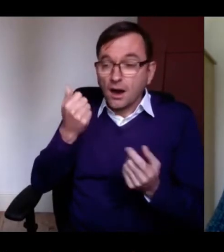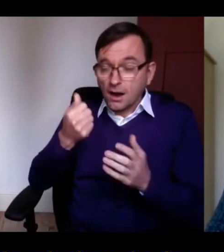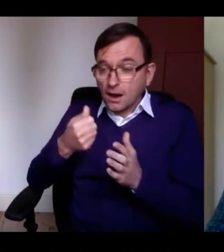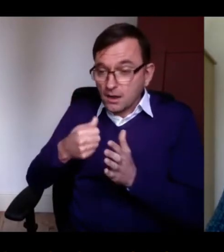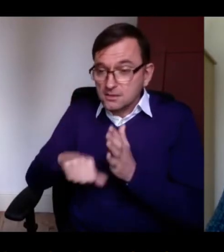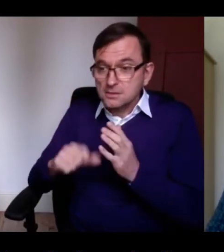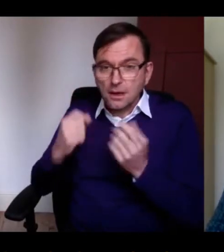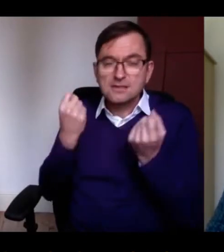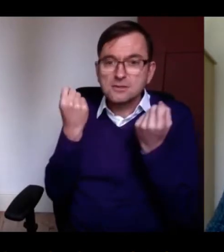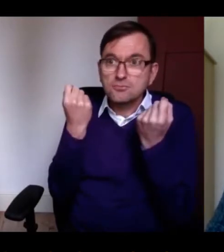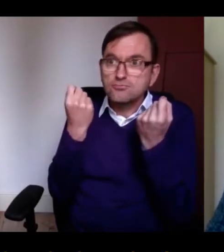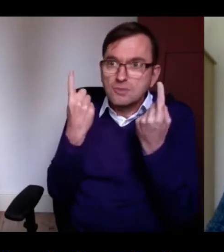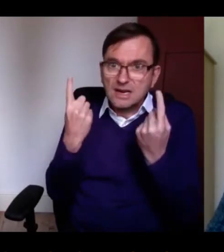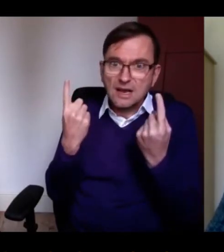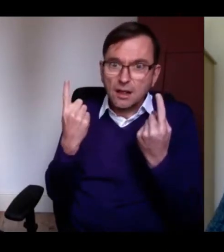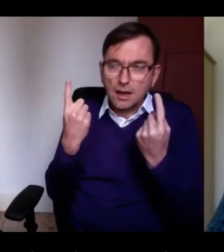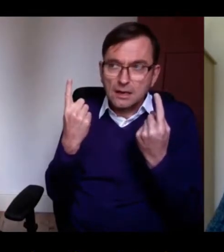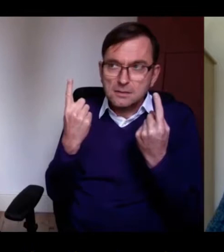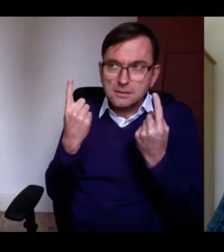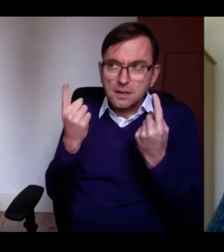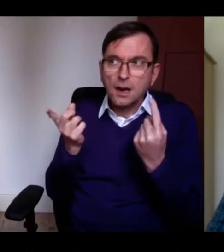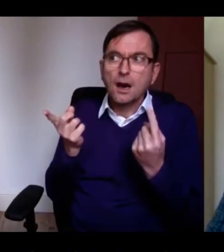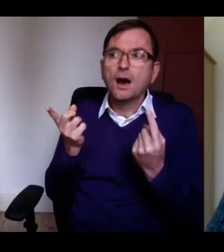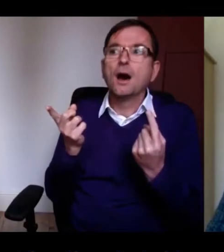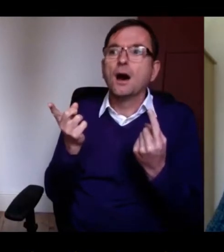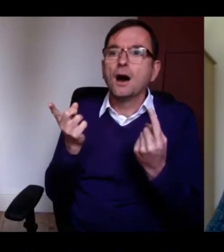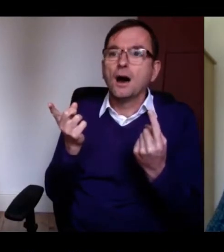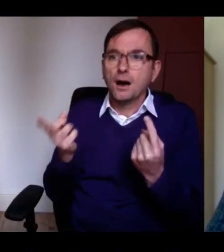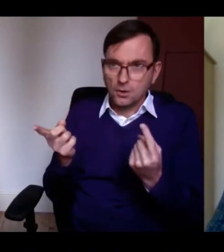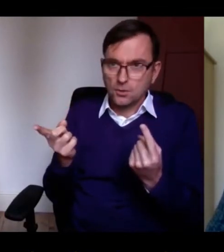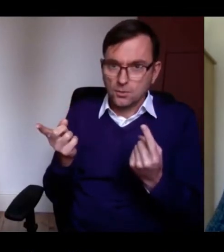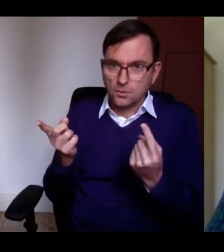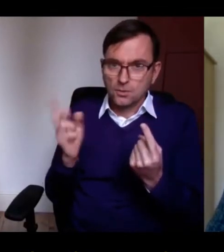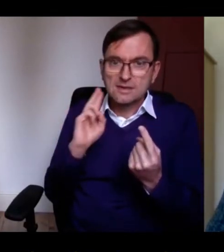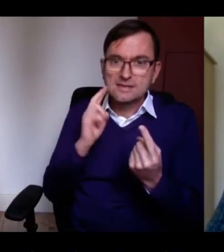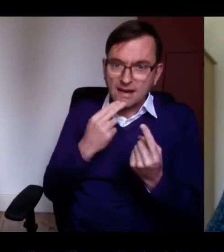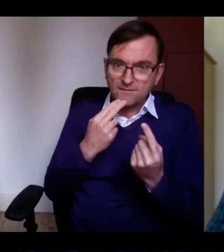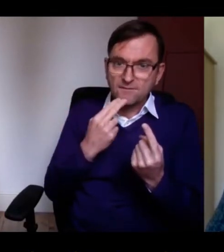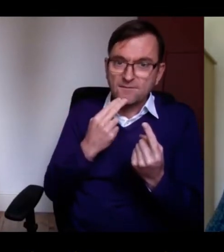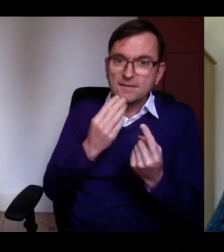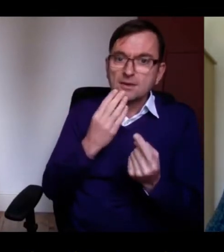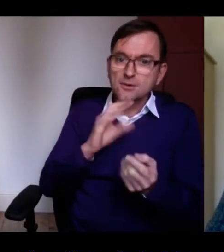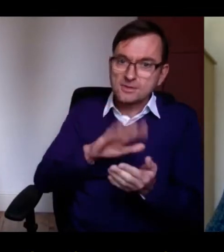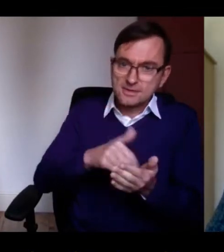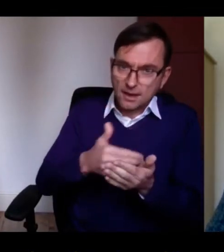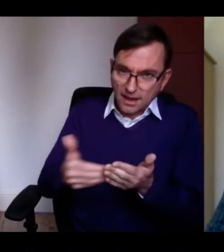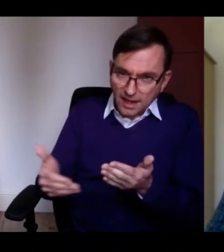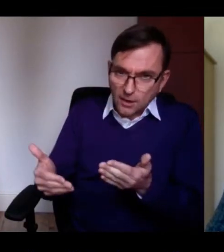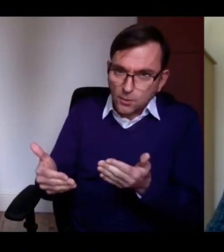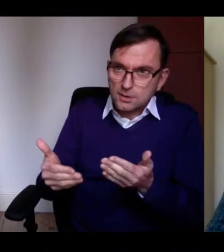voice is coming from over there. And then they started to realise, ah, okay, he's deaf.